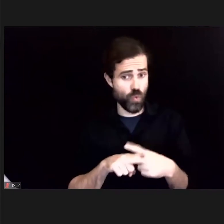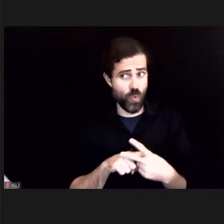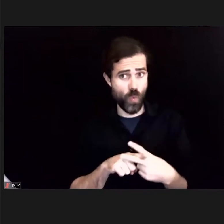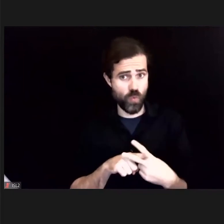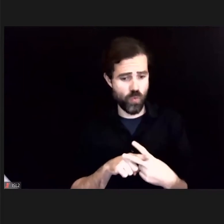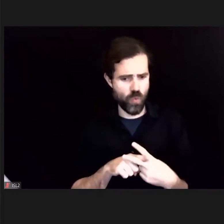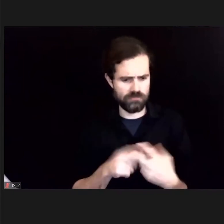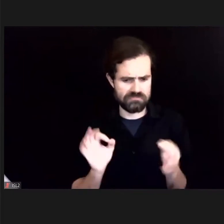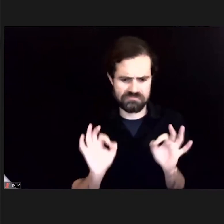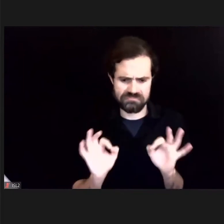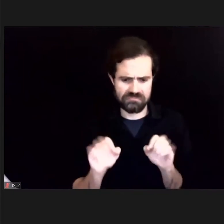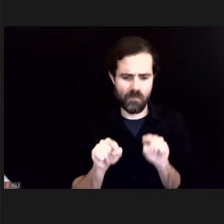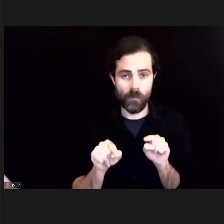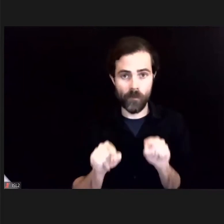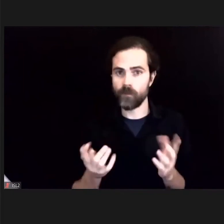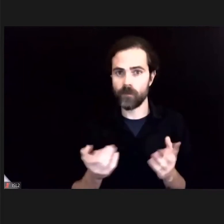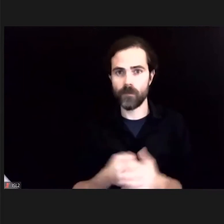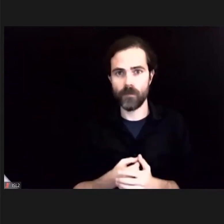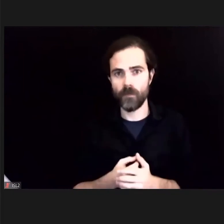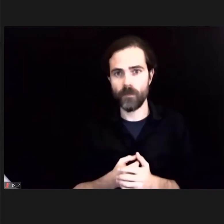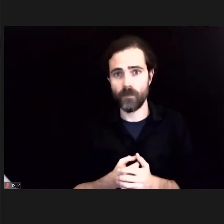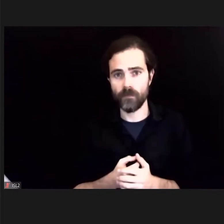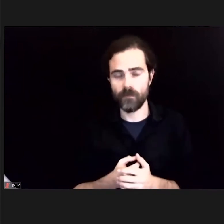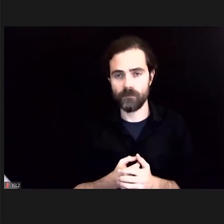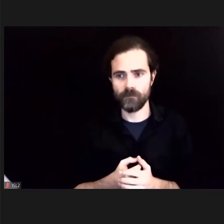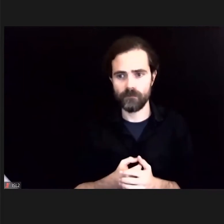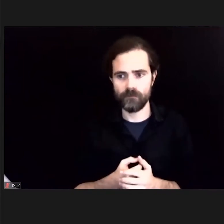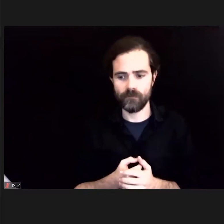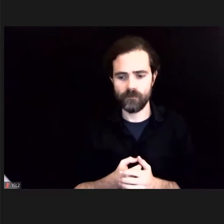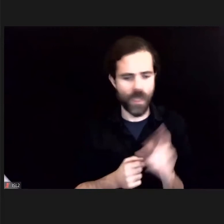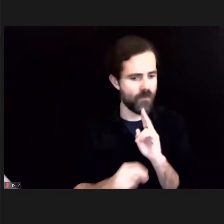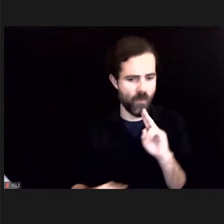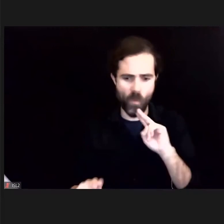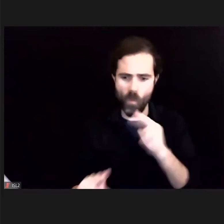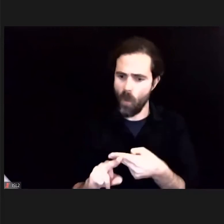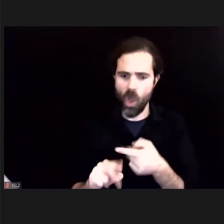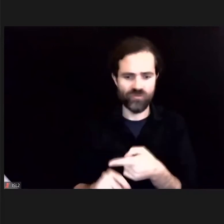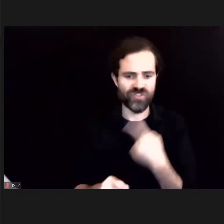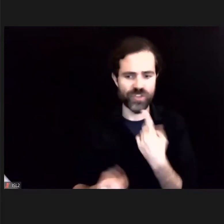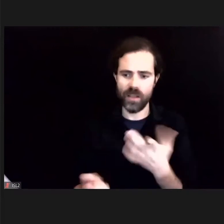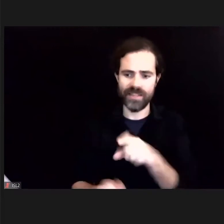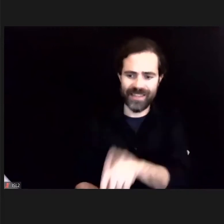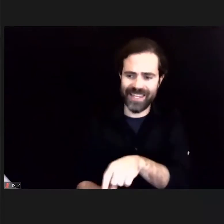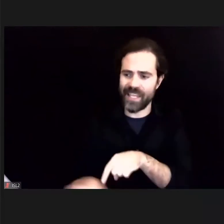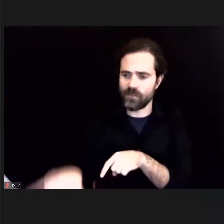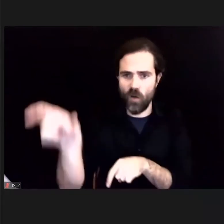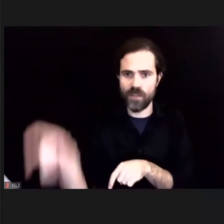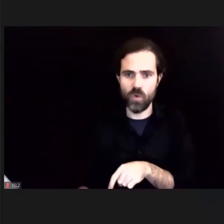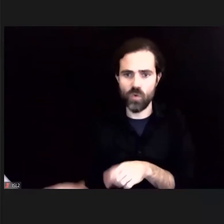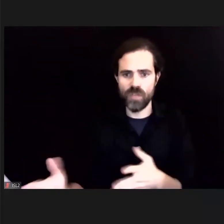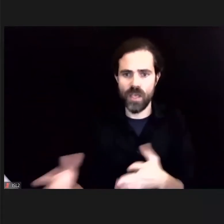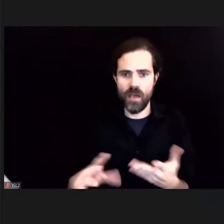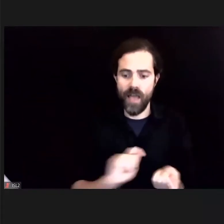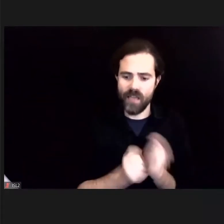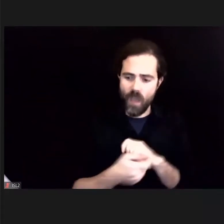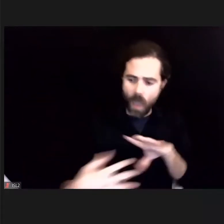speaks really to the needs of the end user and adapts to its needs. Is fundamental, and